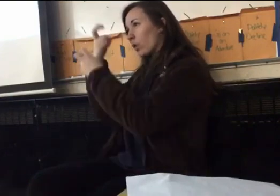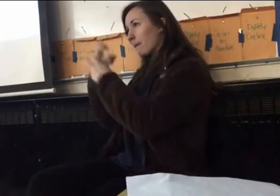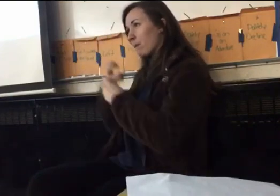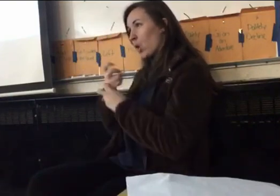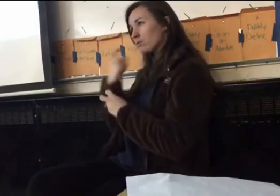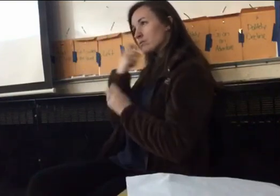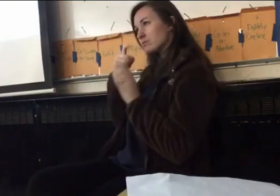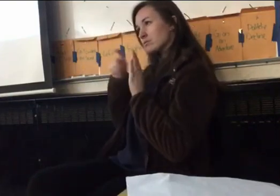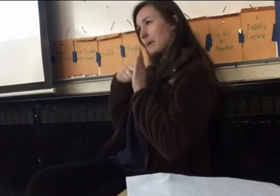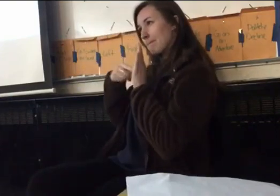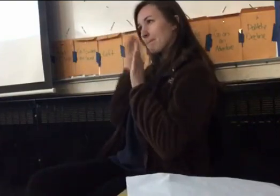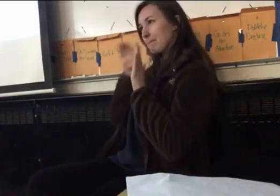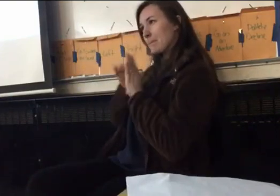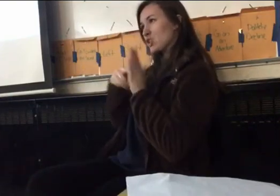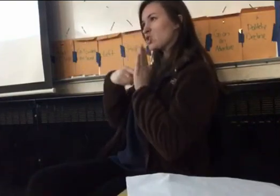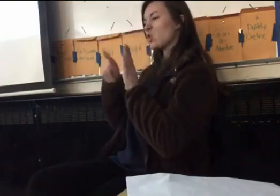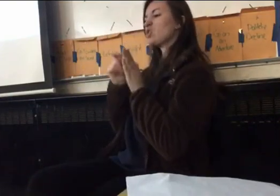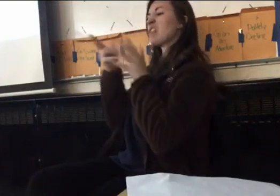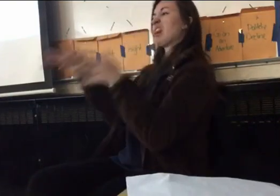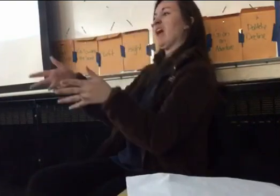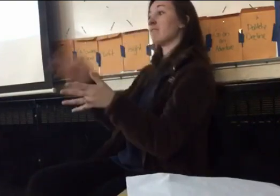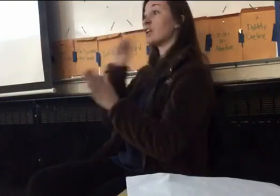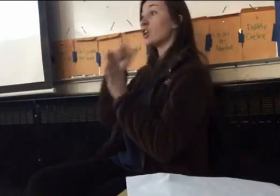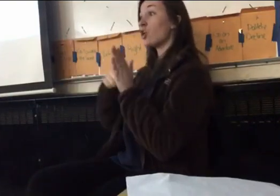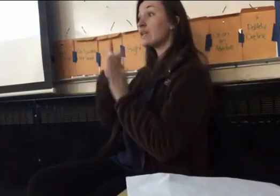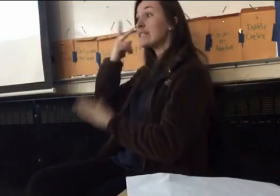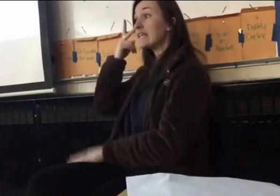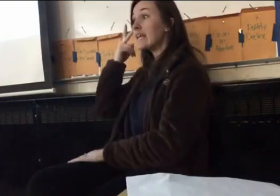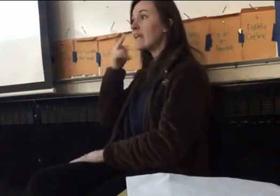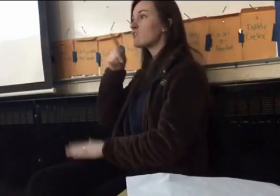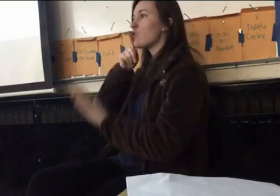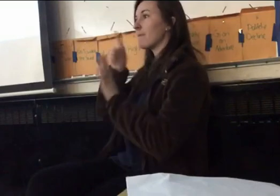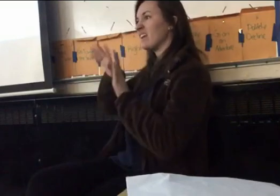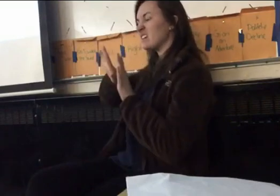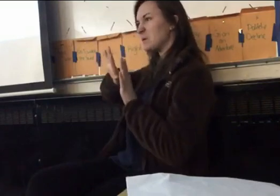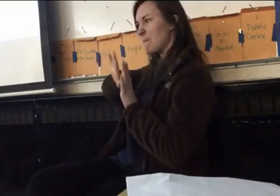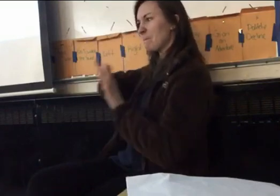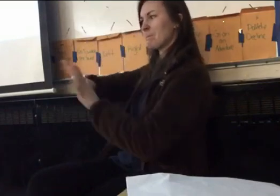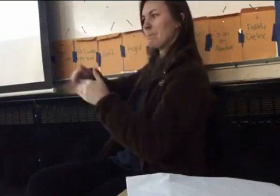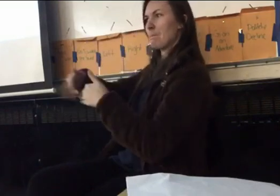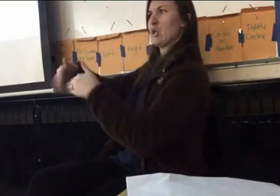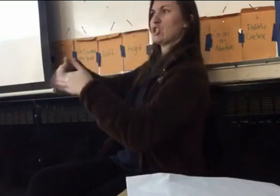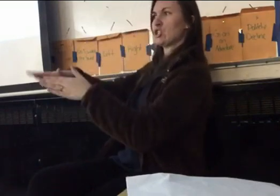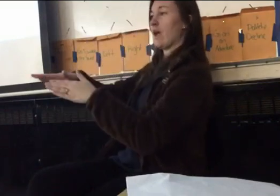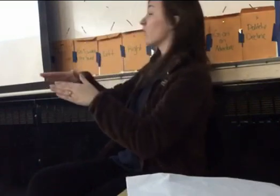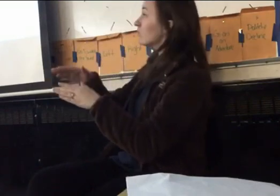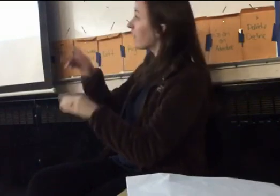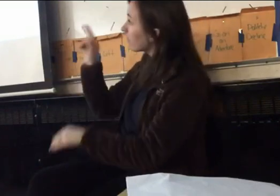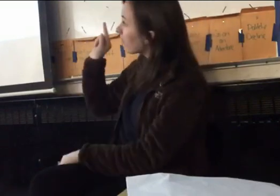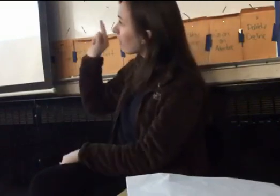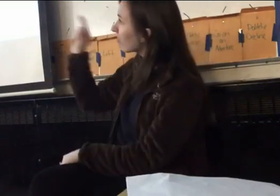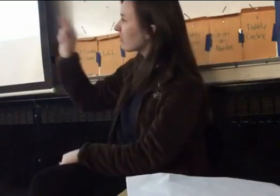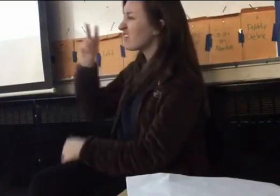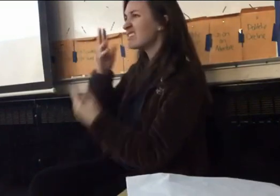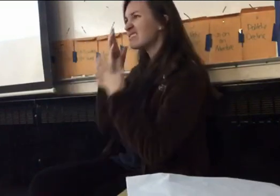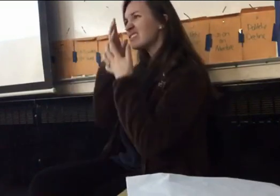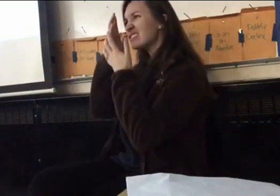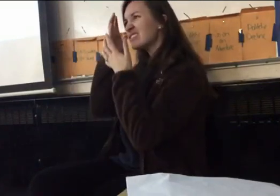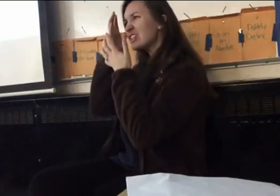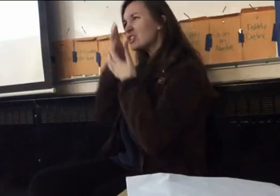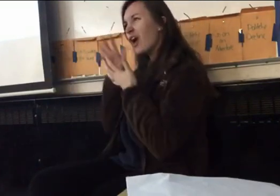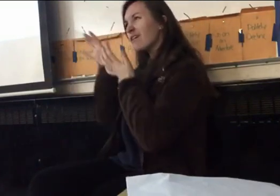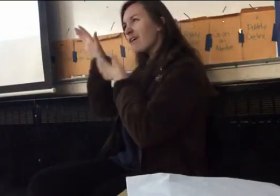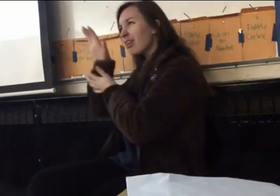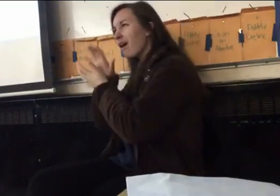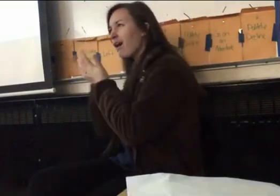okay? If you notice all these natives kind of being pushed out and things like that, and then if you look, dark, gloomy clouds at the top.